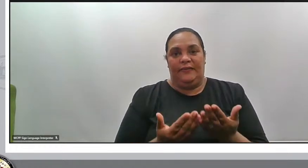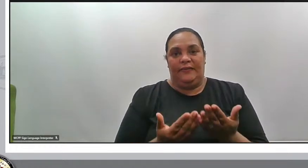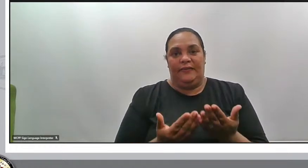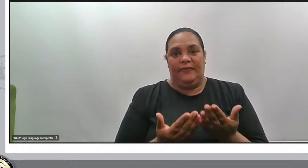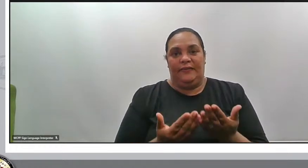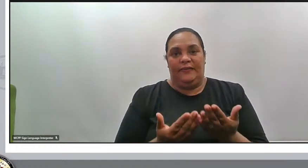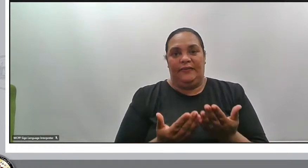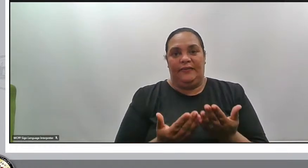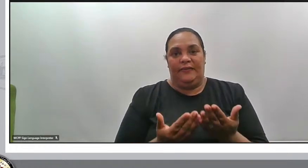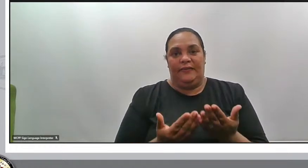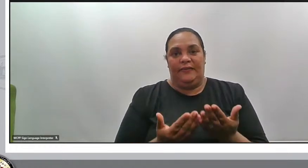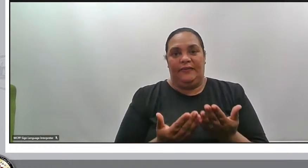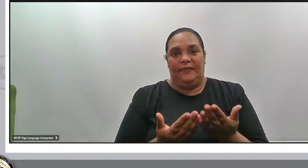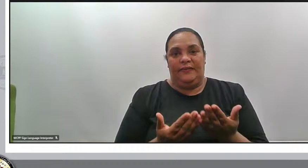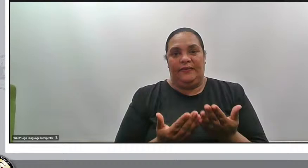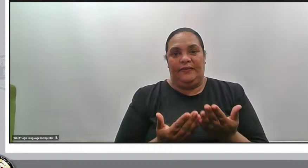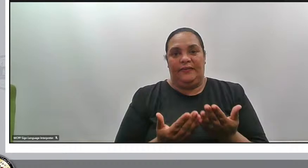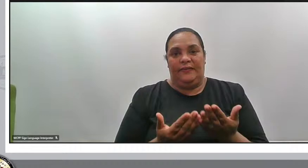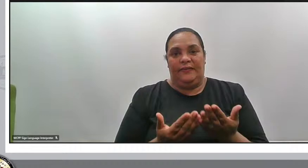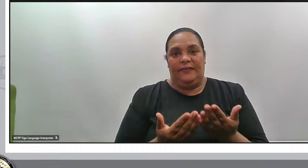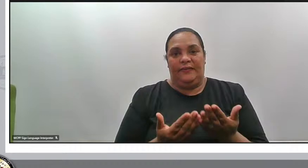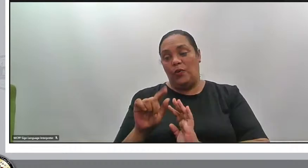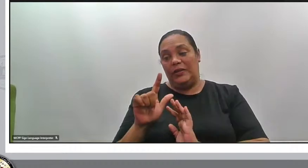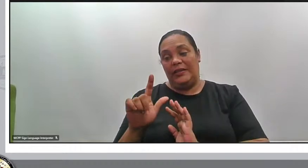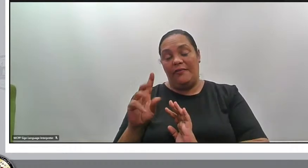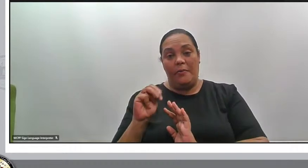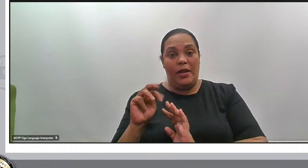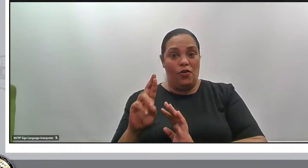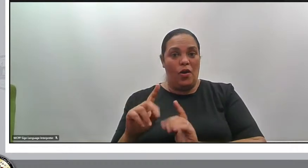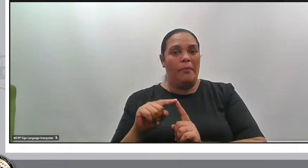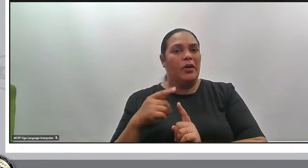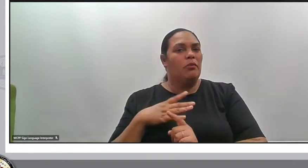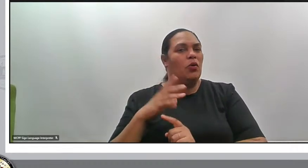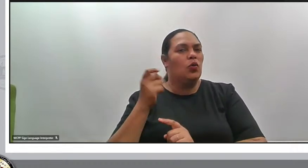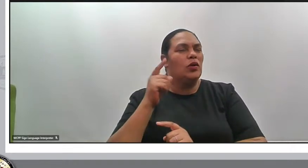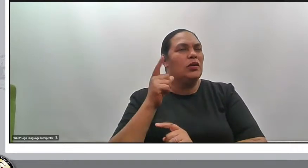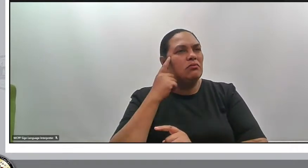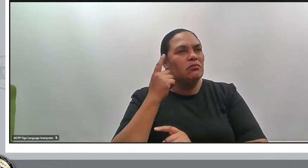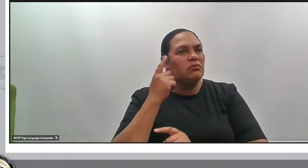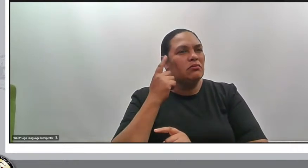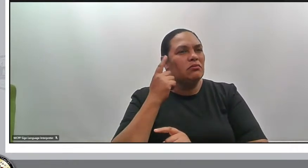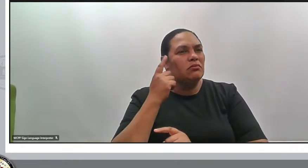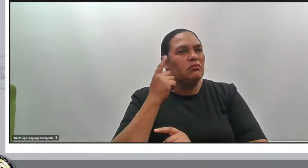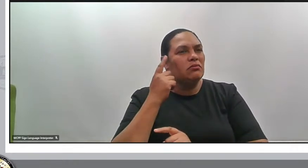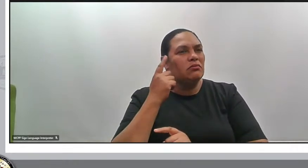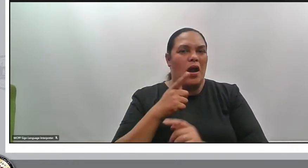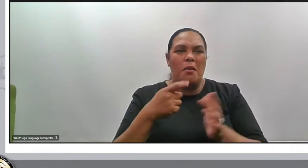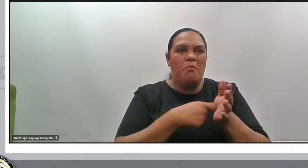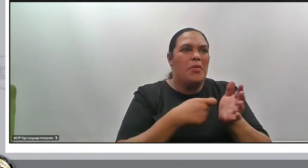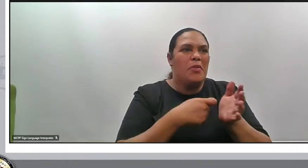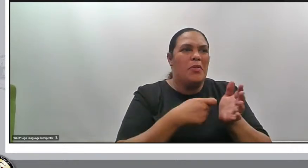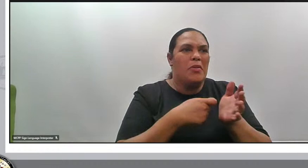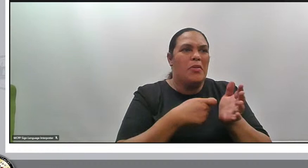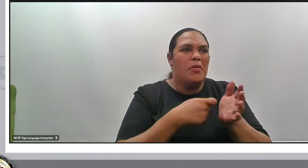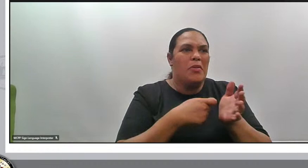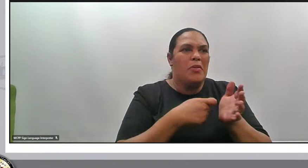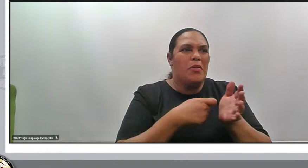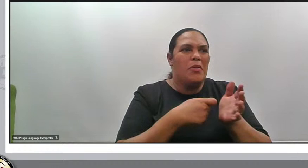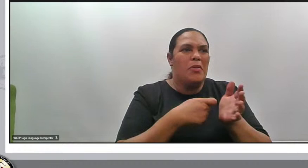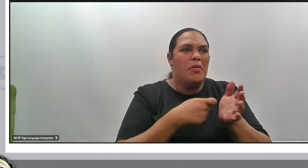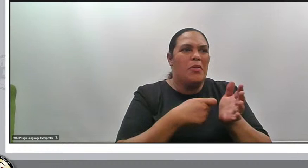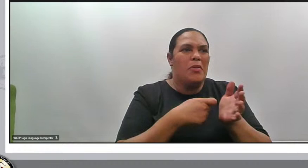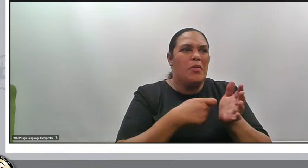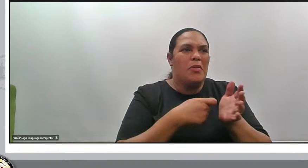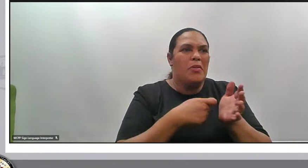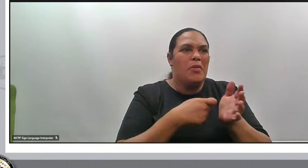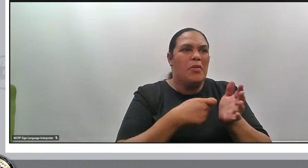25% increase in budget to 3.7 million rand. I'd like to understand what is being purchased, what is planned to be purchased